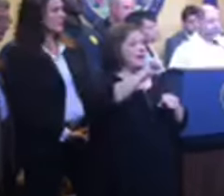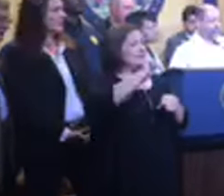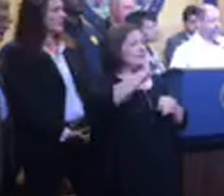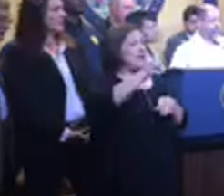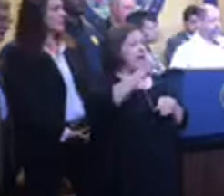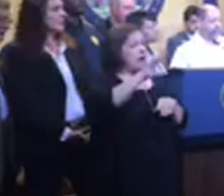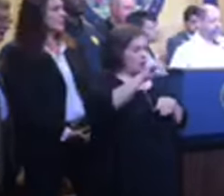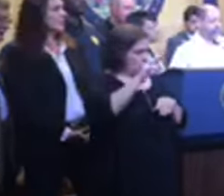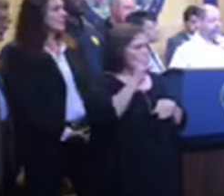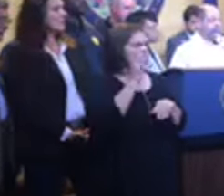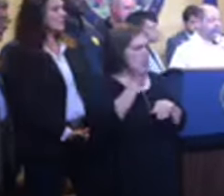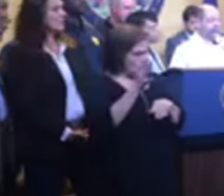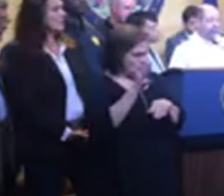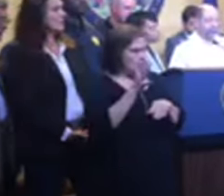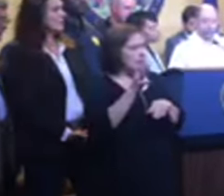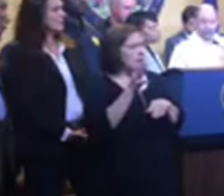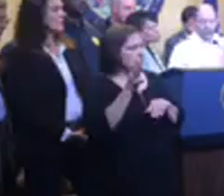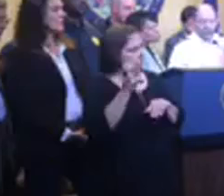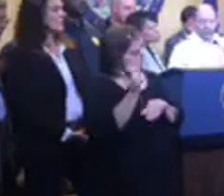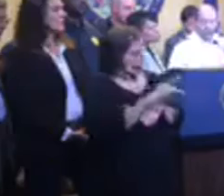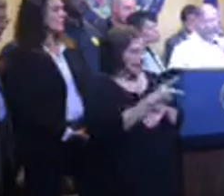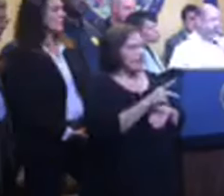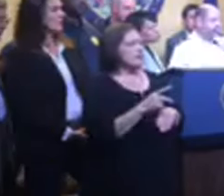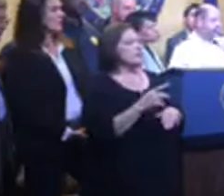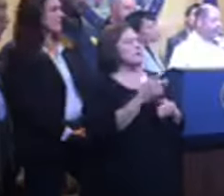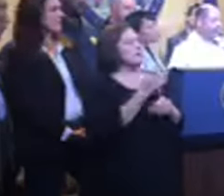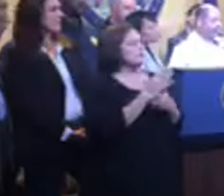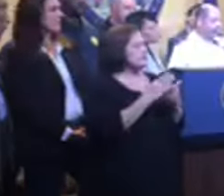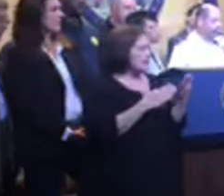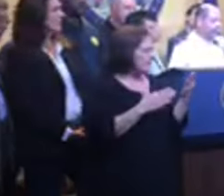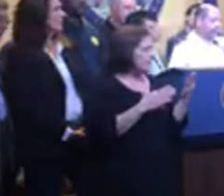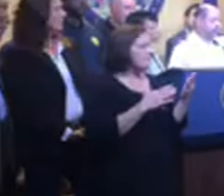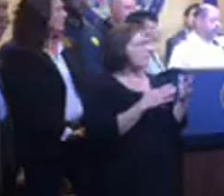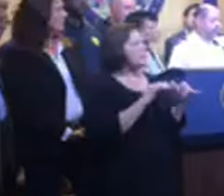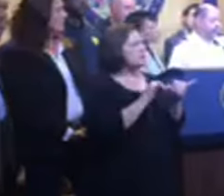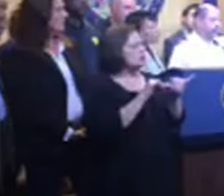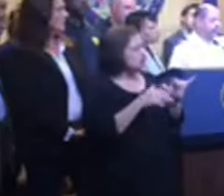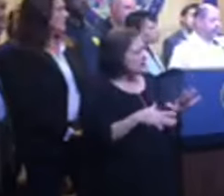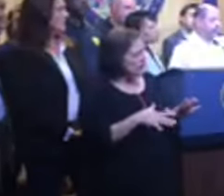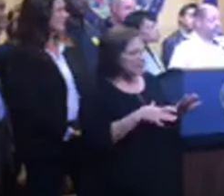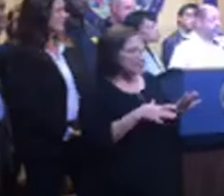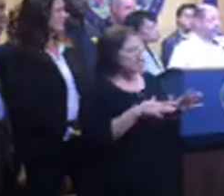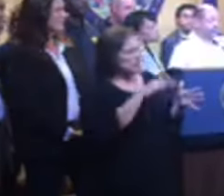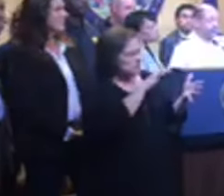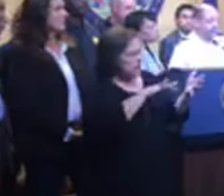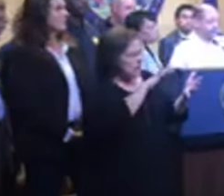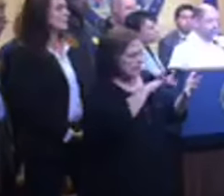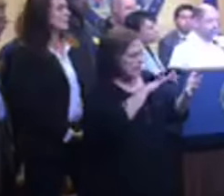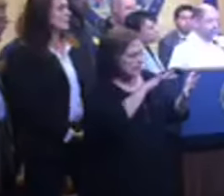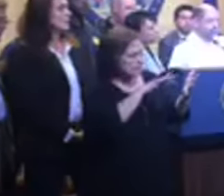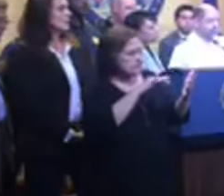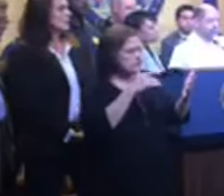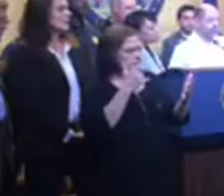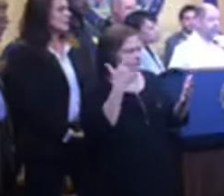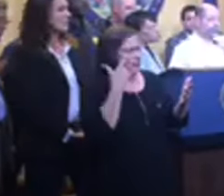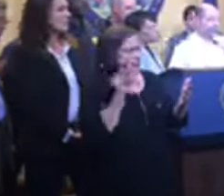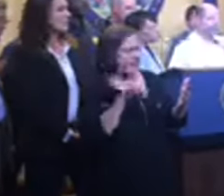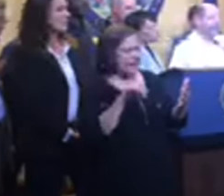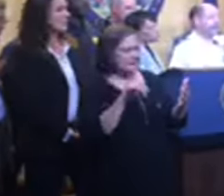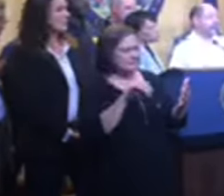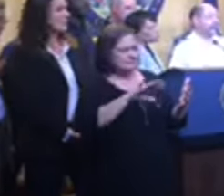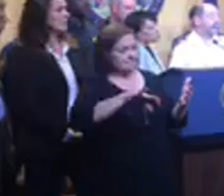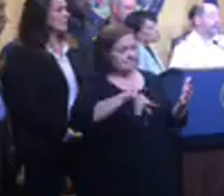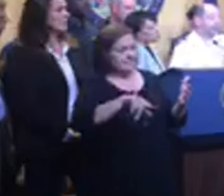get the other ones as fast as we can, waiting for some engineering data on, just how, because the building's so unstable, just